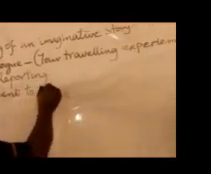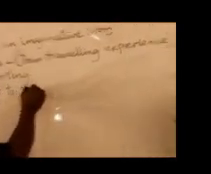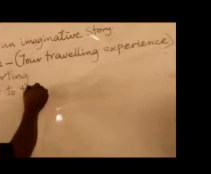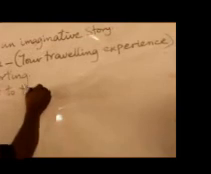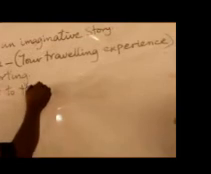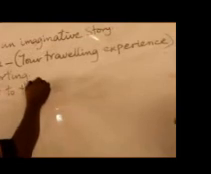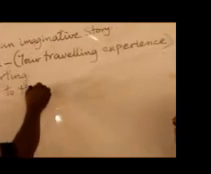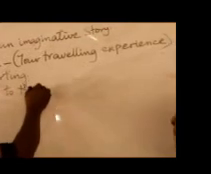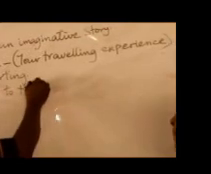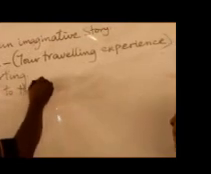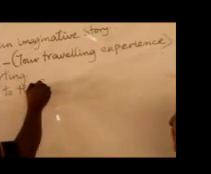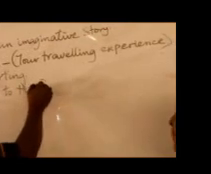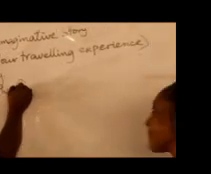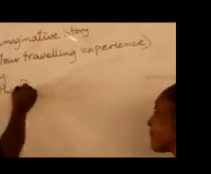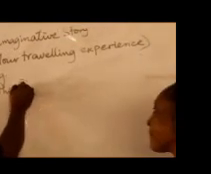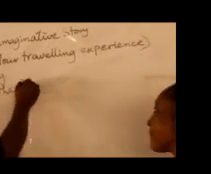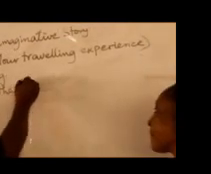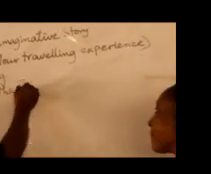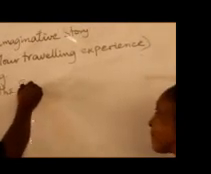the